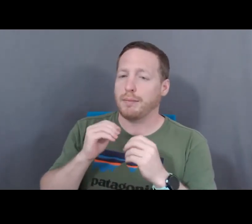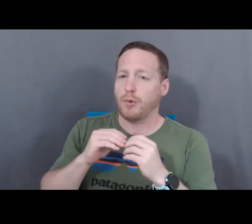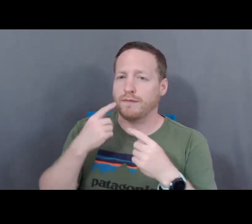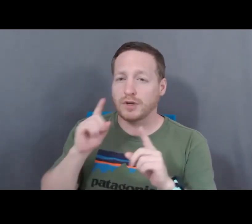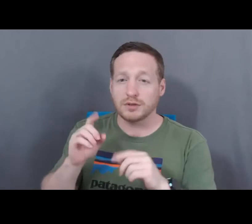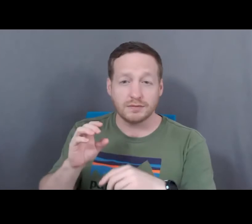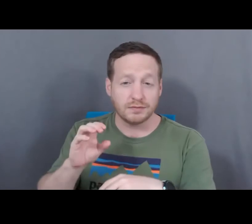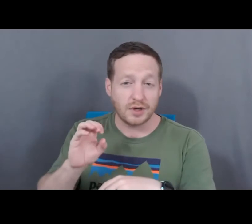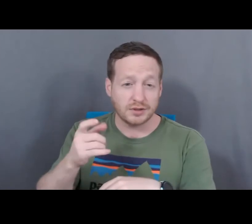and